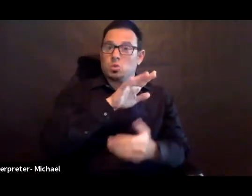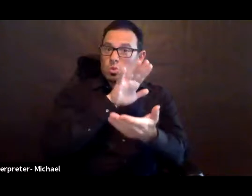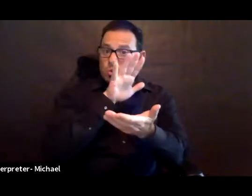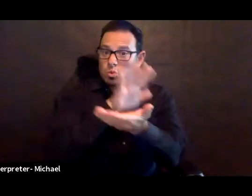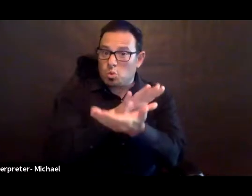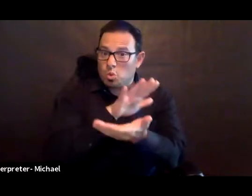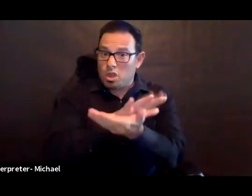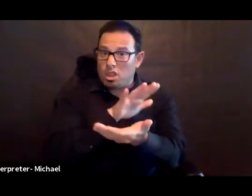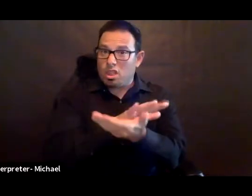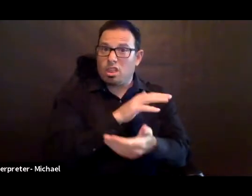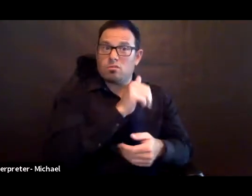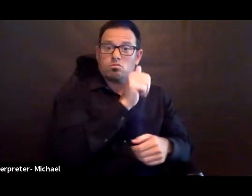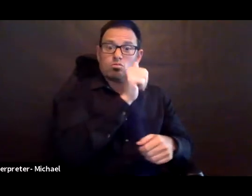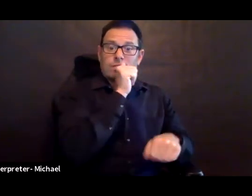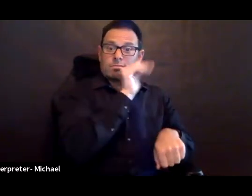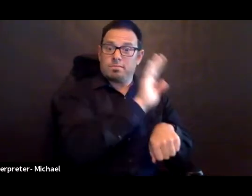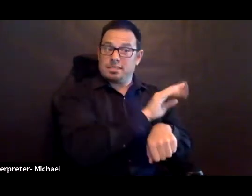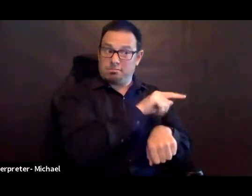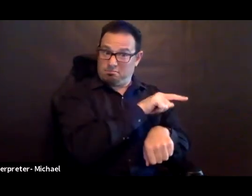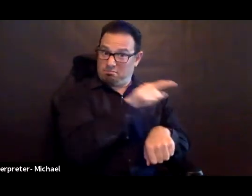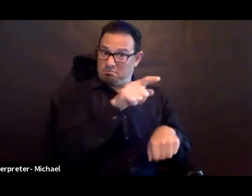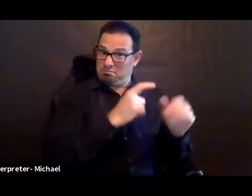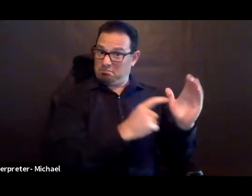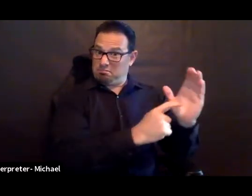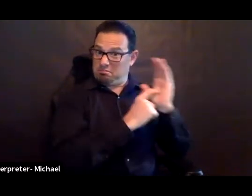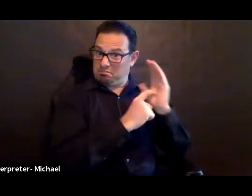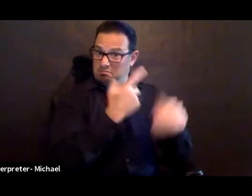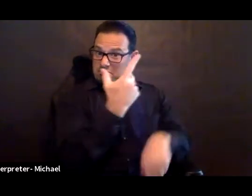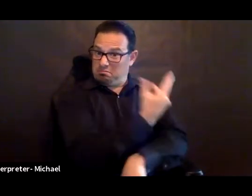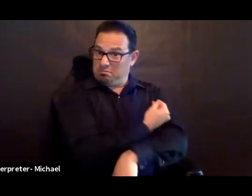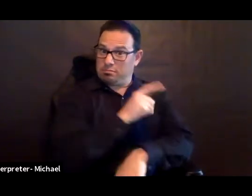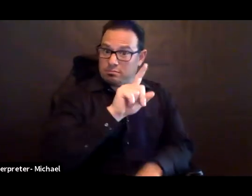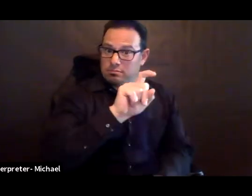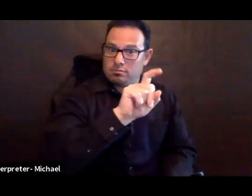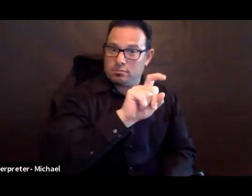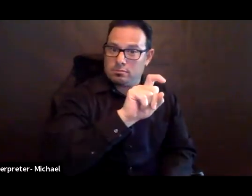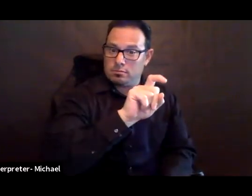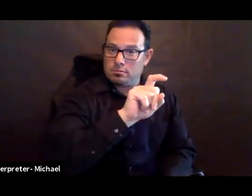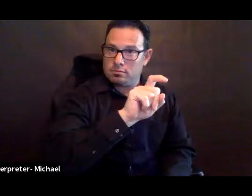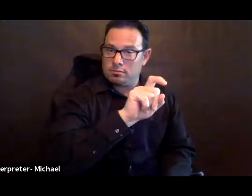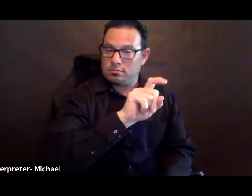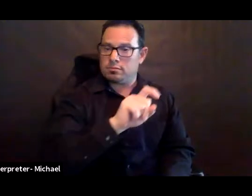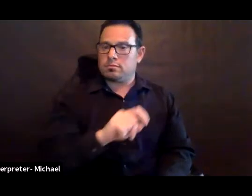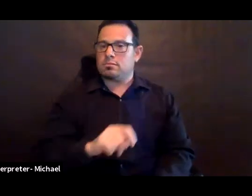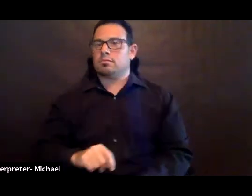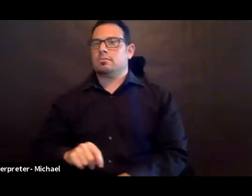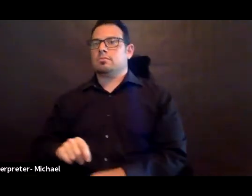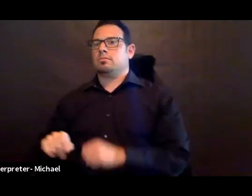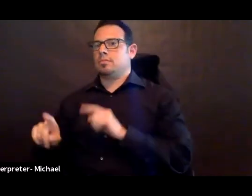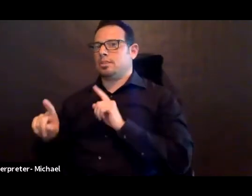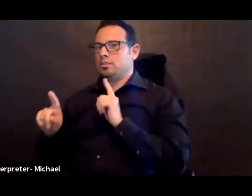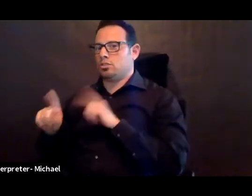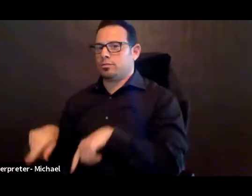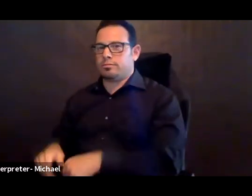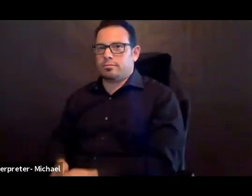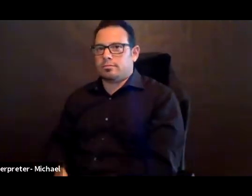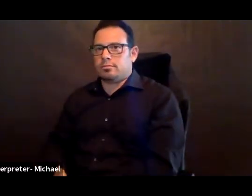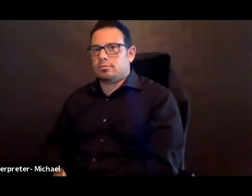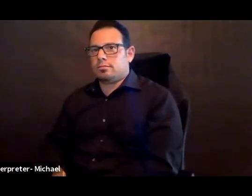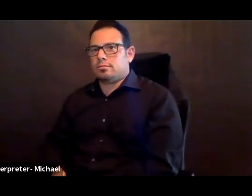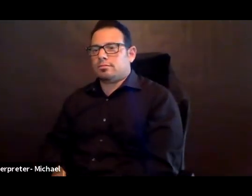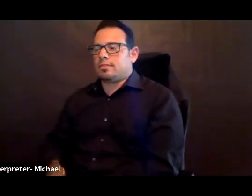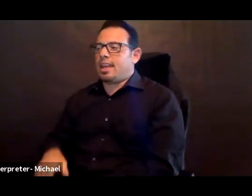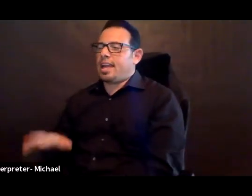something, Jeremy, that we continue to look at and talk about, and I think you described it well. It's momentum that is, quite frankly,